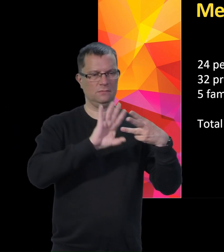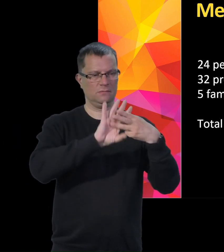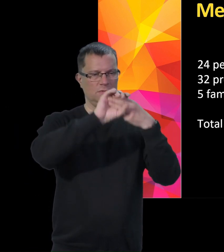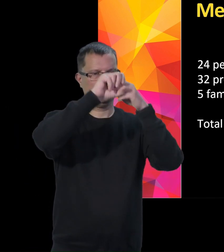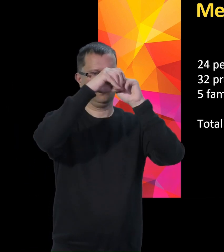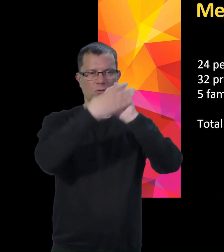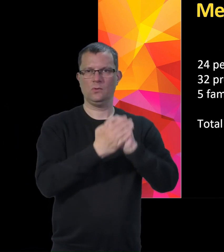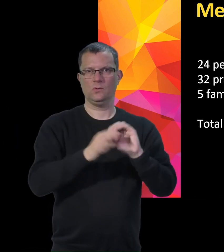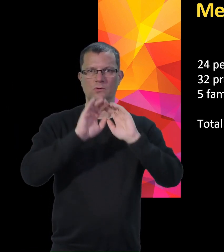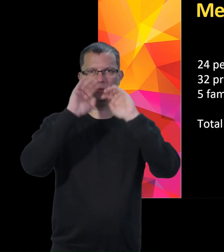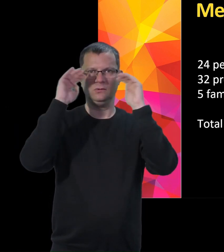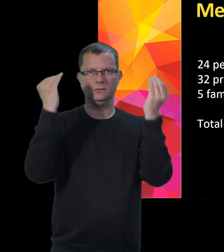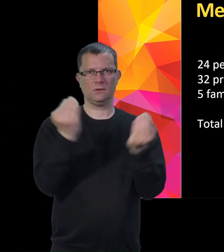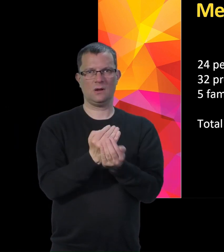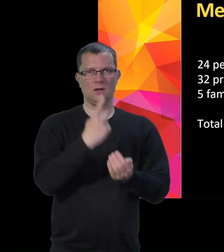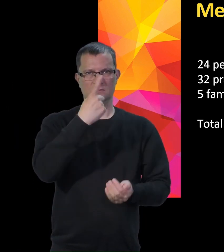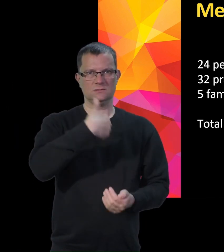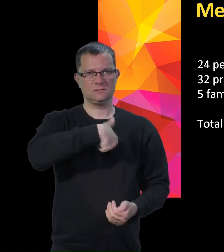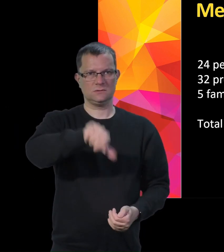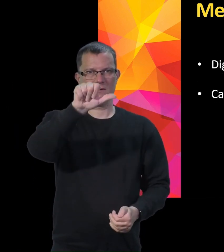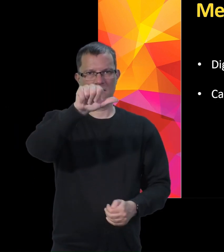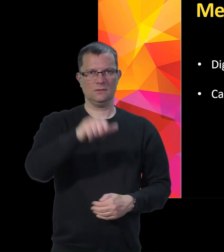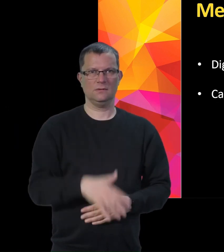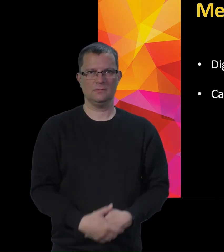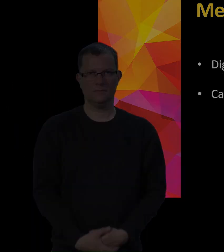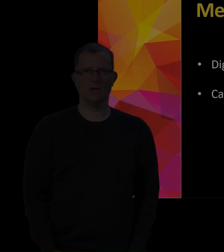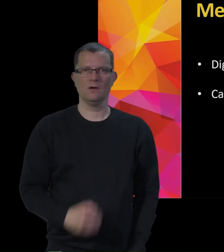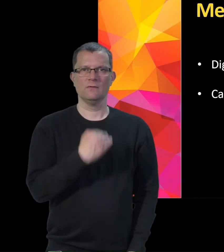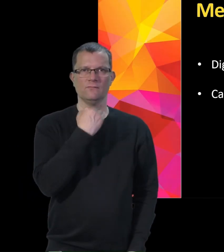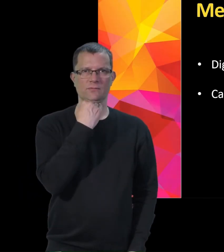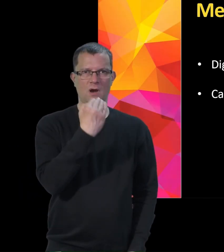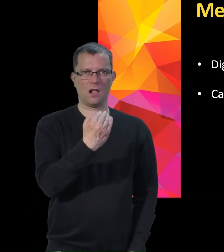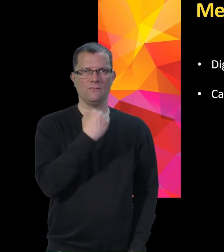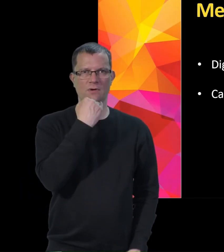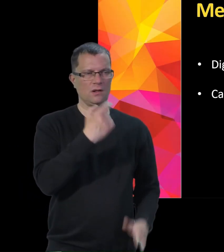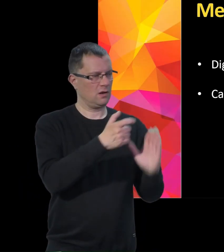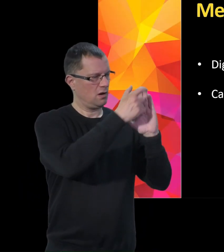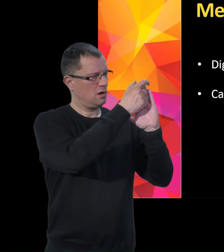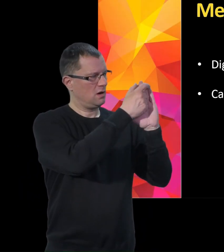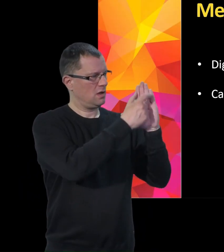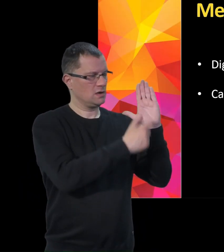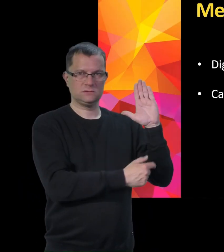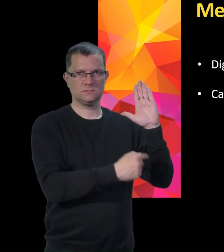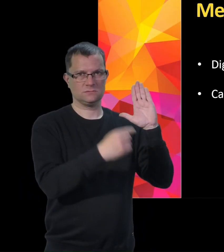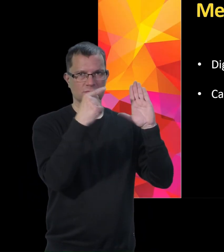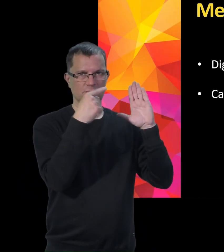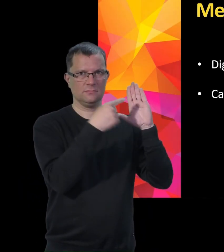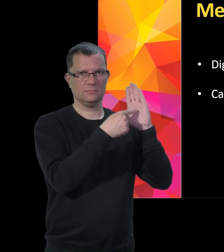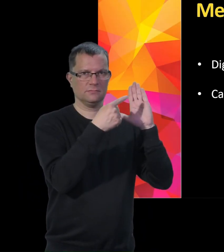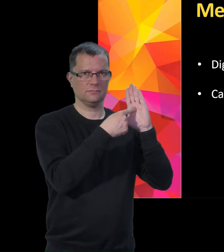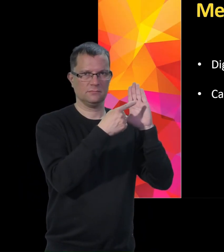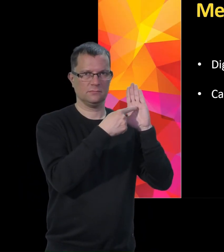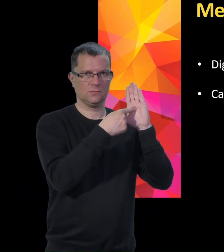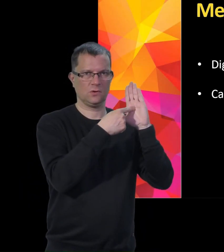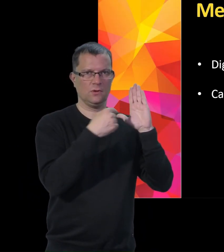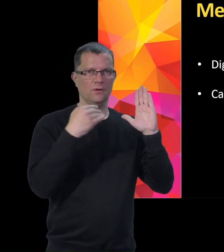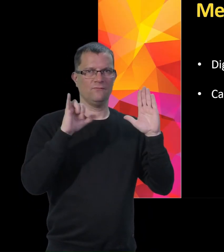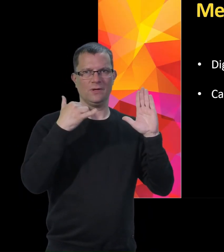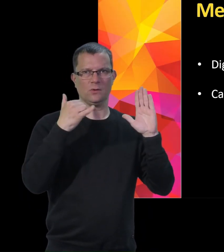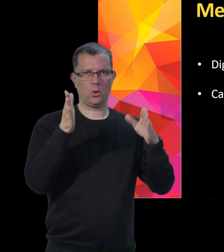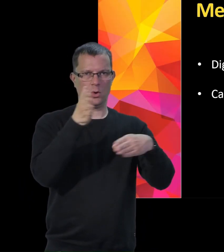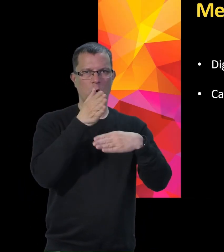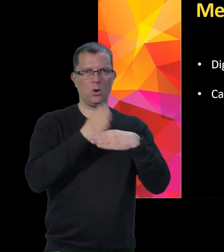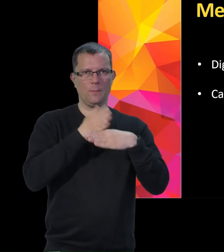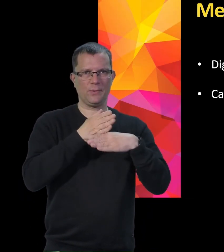in total we had 61 participants. The next slide is about the questionnaire. We asked people which